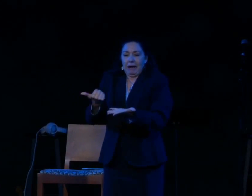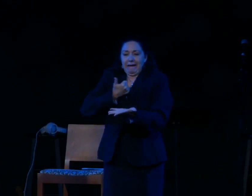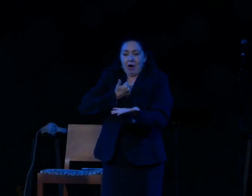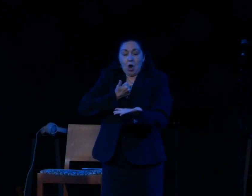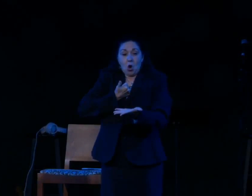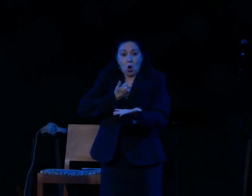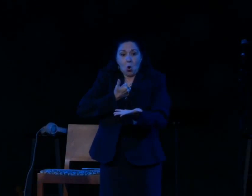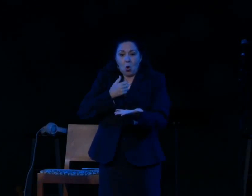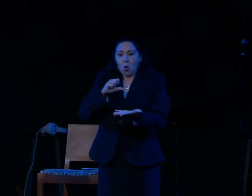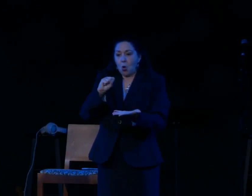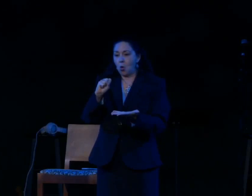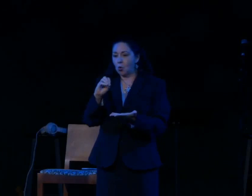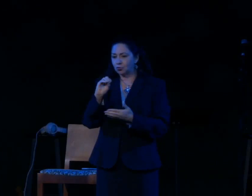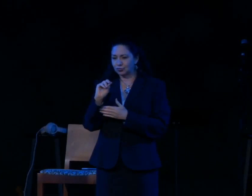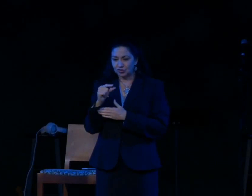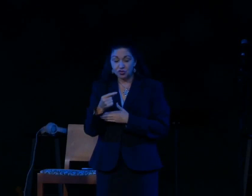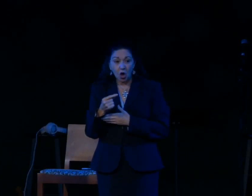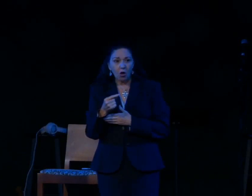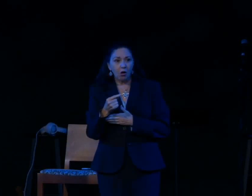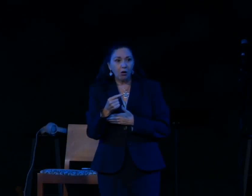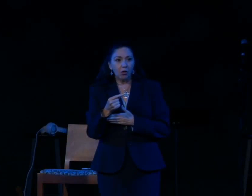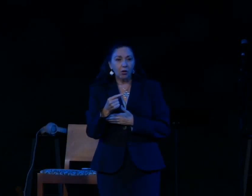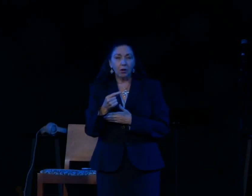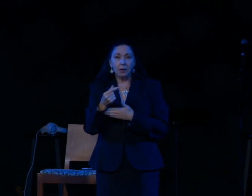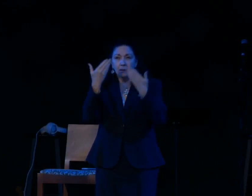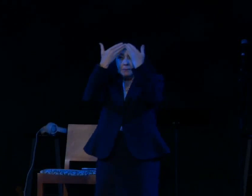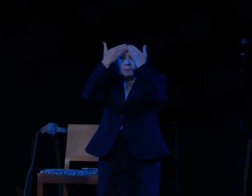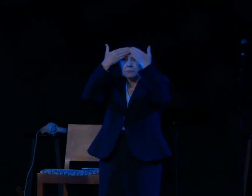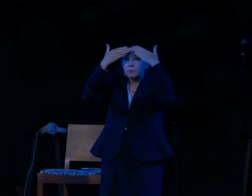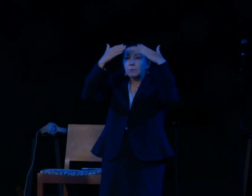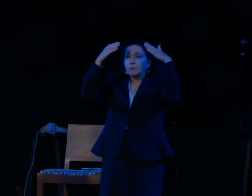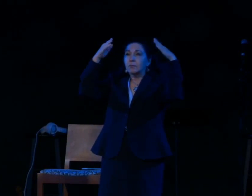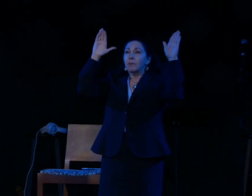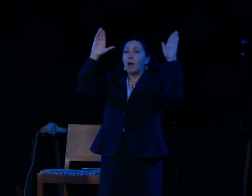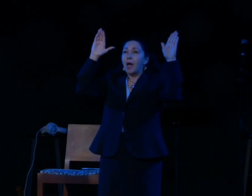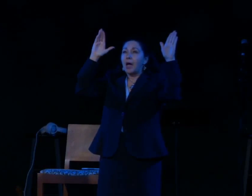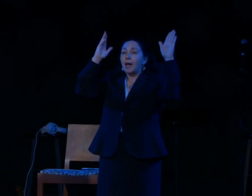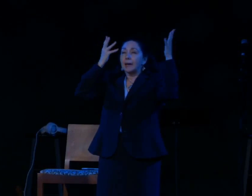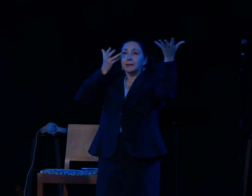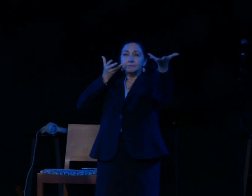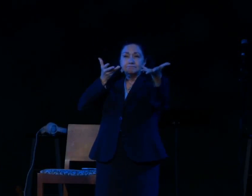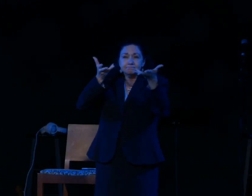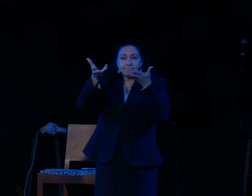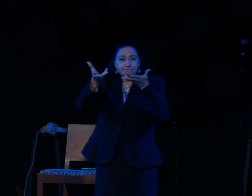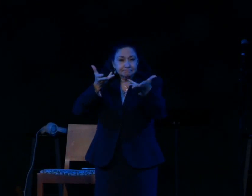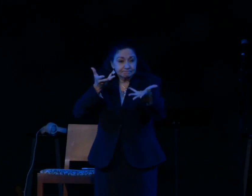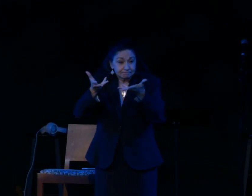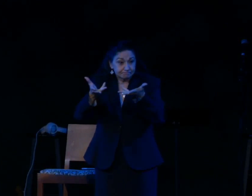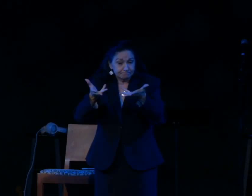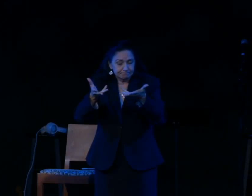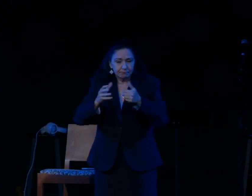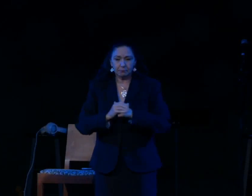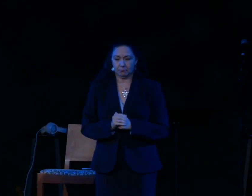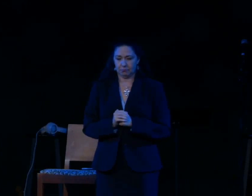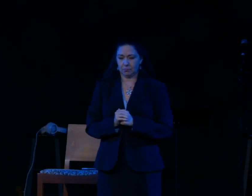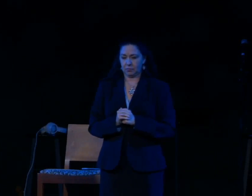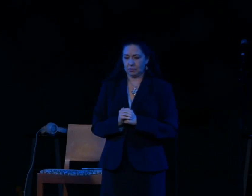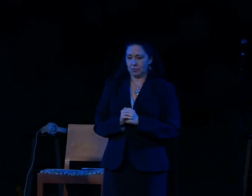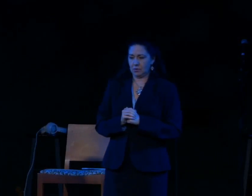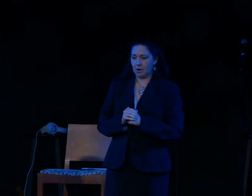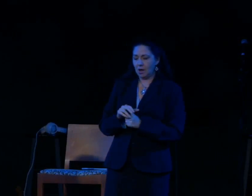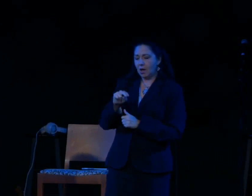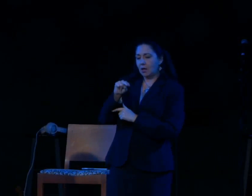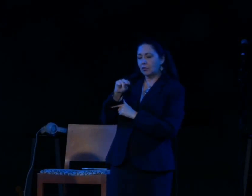Can we speak with a clarity of mind and spirit? My friends, the chorus of our